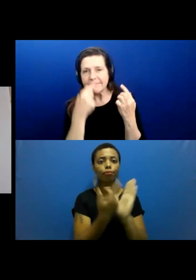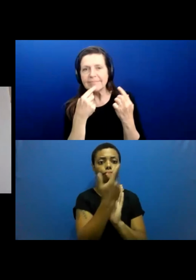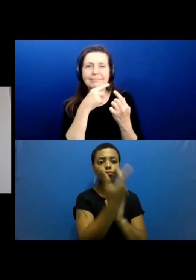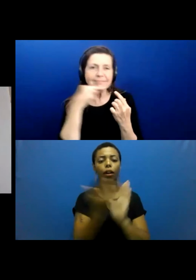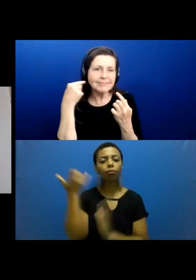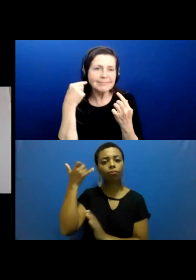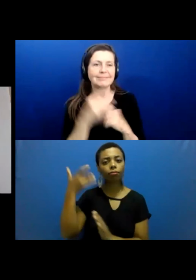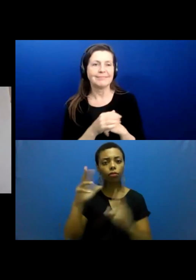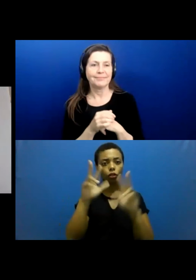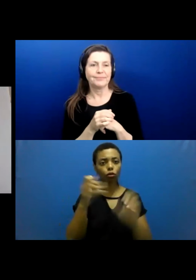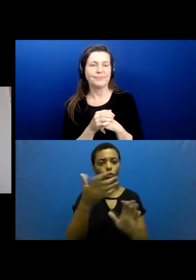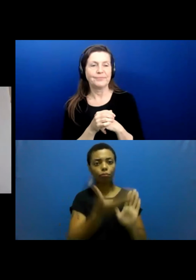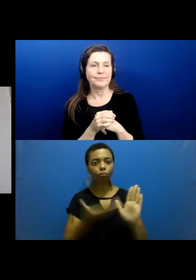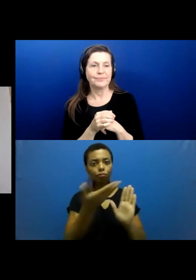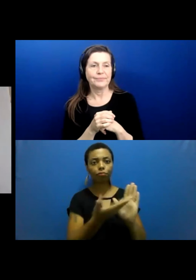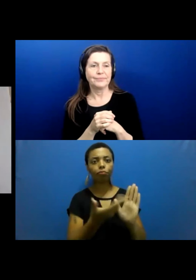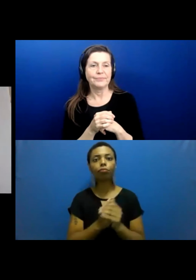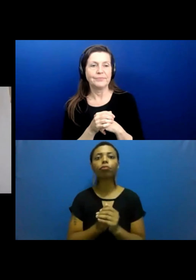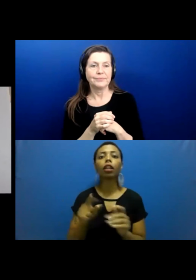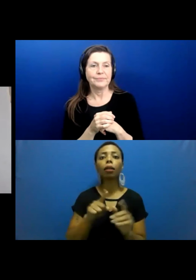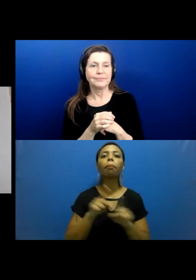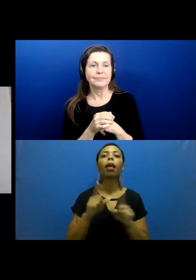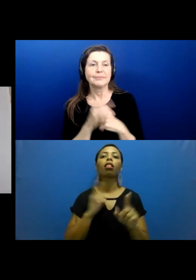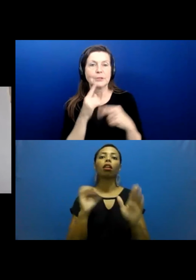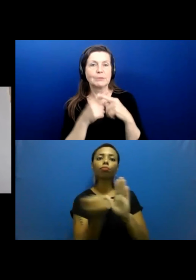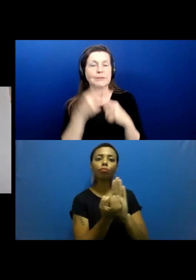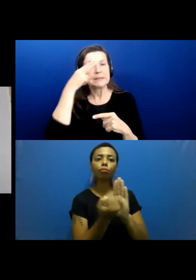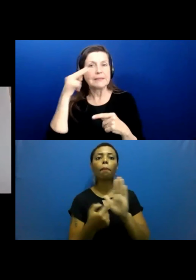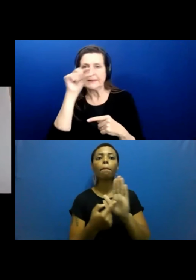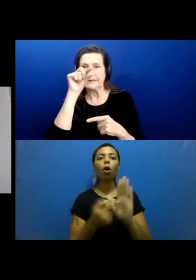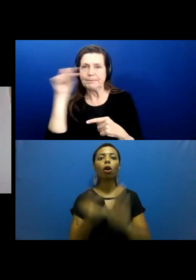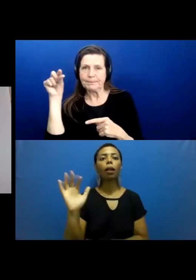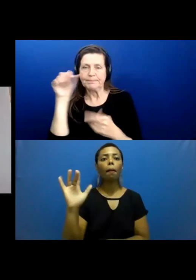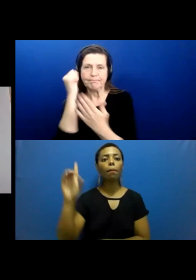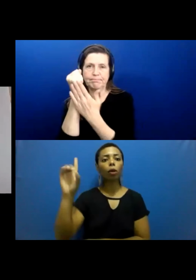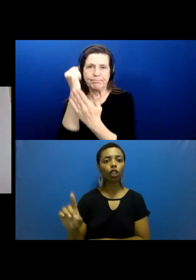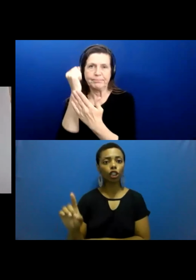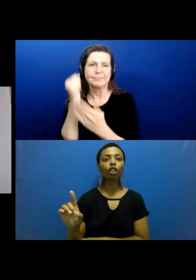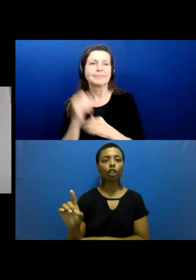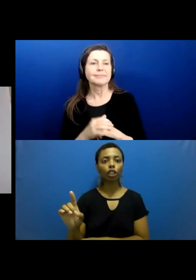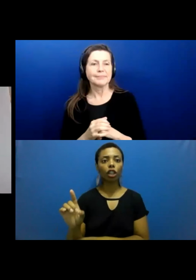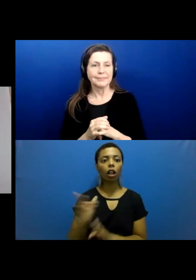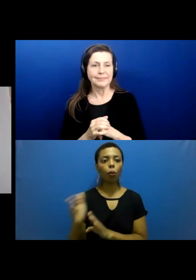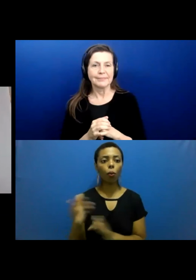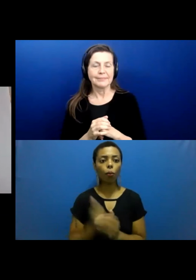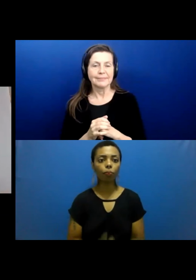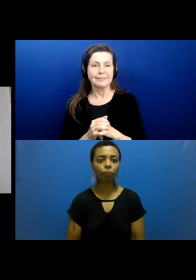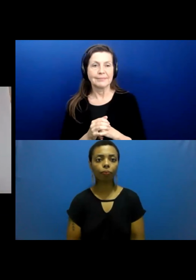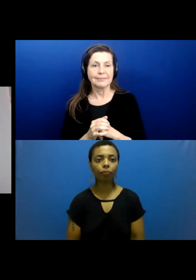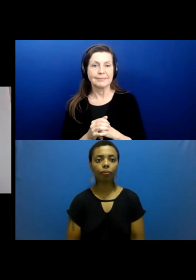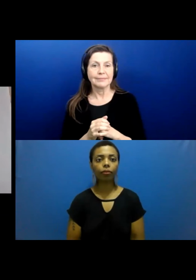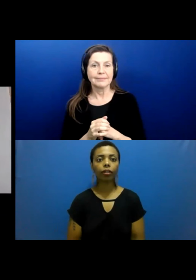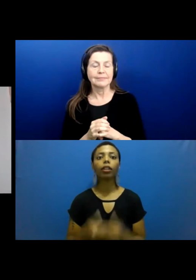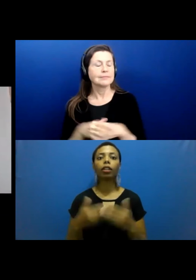Sense icon in the right-hand corner of the slide. So, at Sense, we